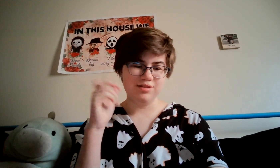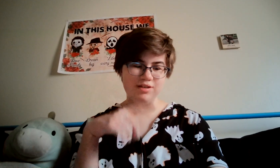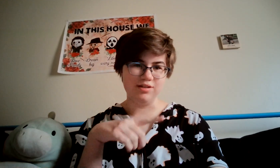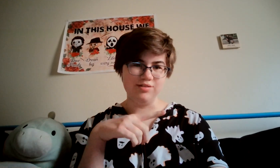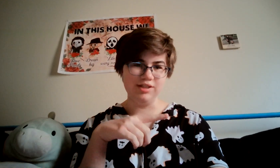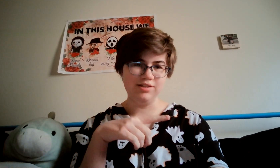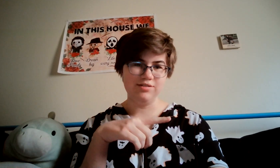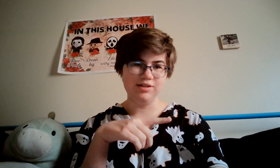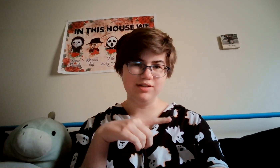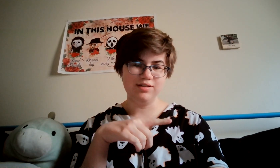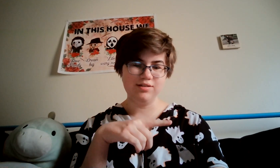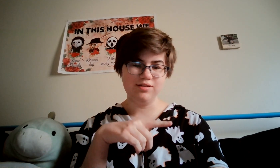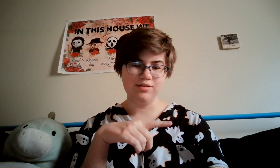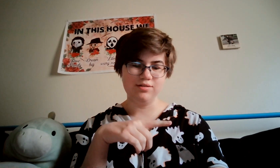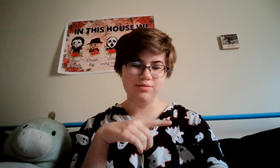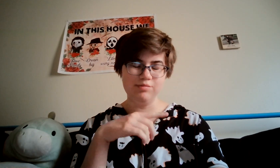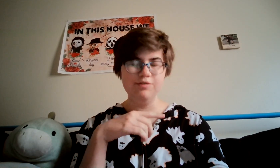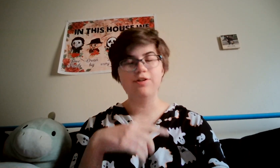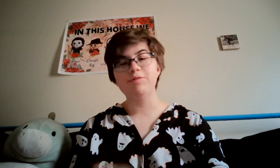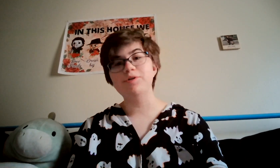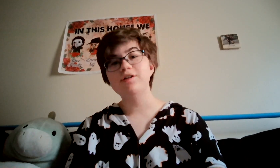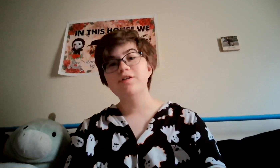The original, not the one by Fall Out Boy.